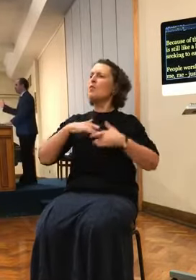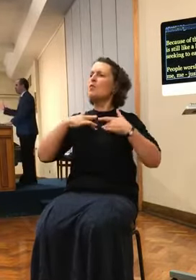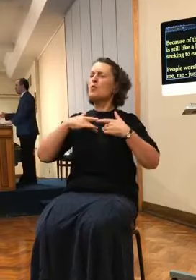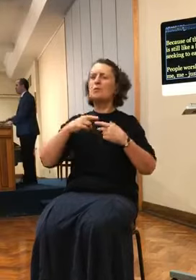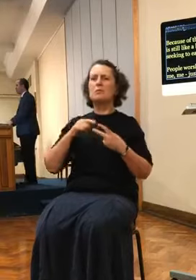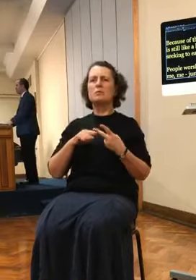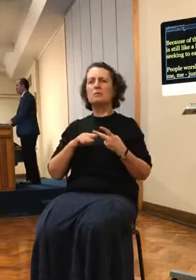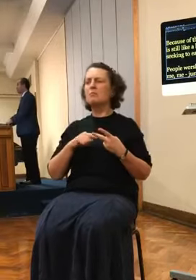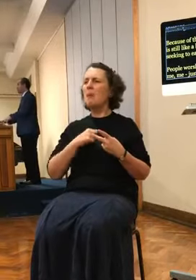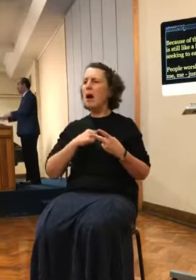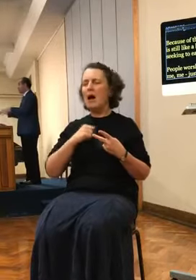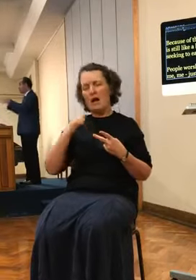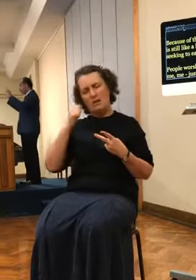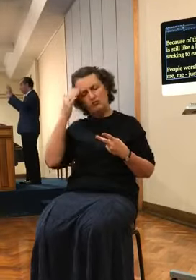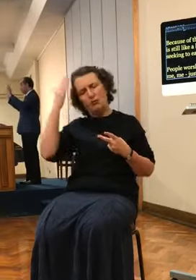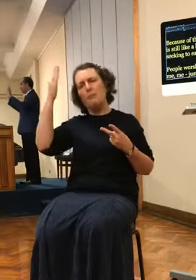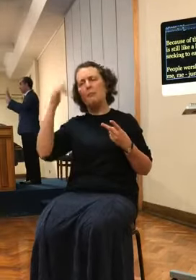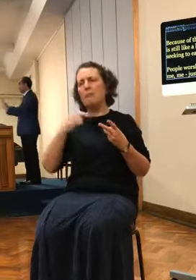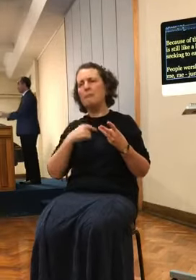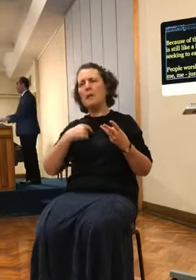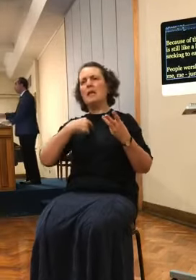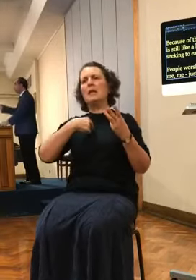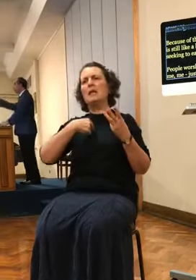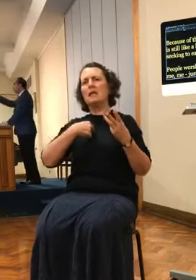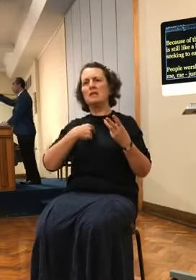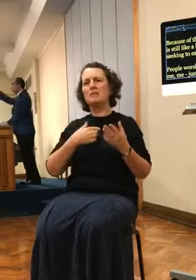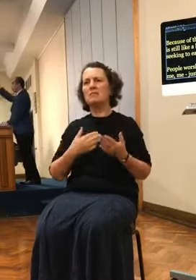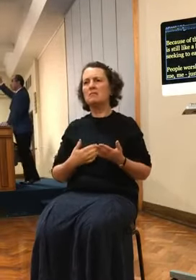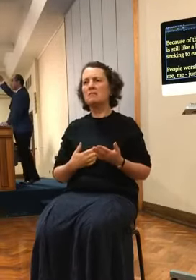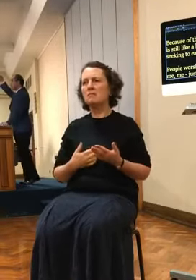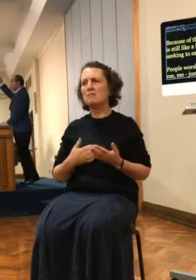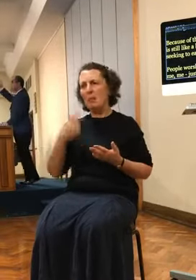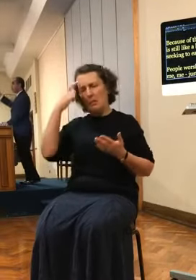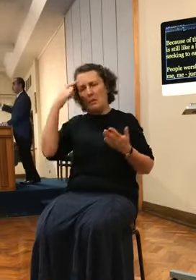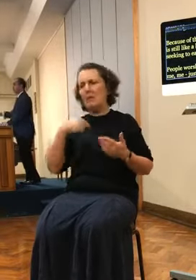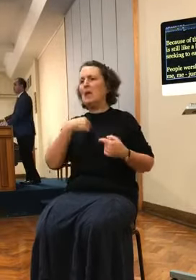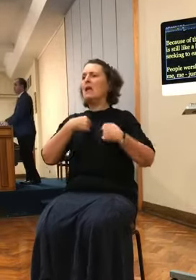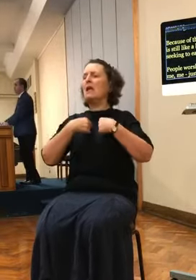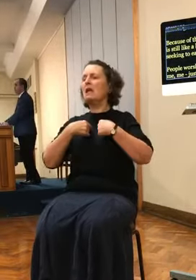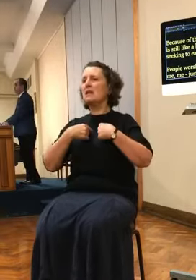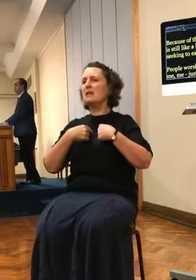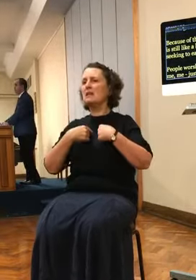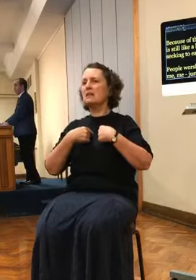my imagination. It's all utopia, actually. But people think this is great.